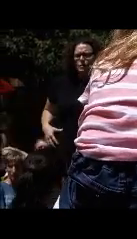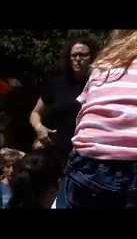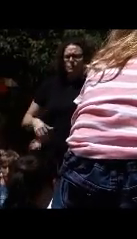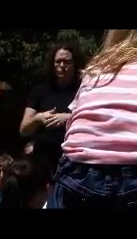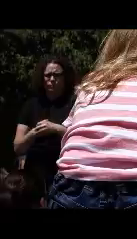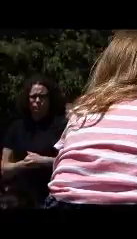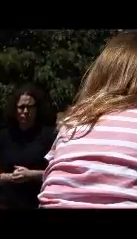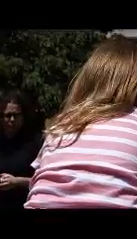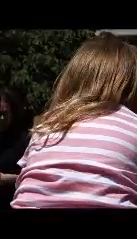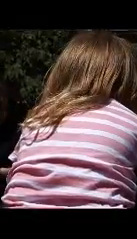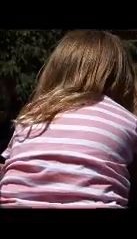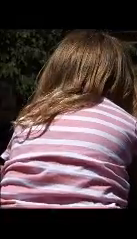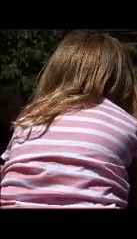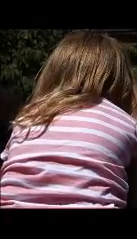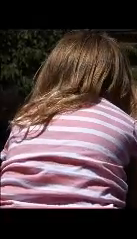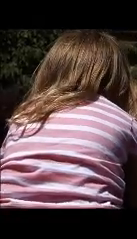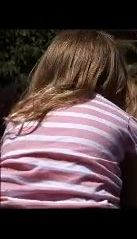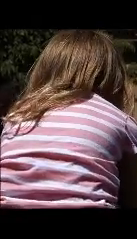And on March,